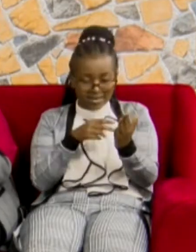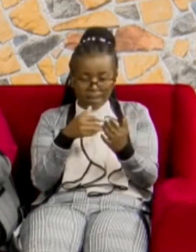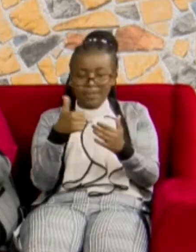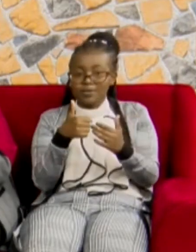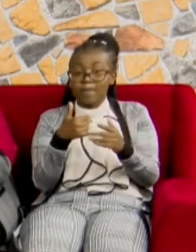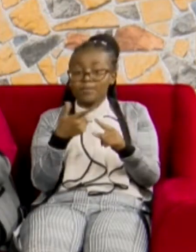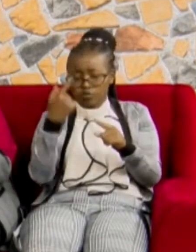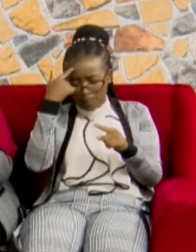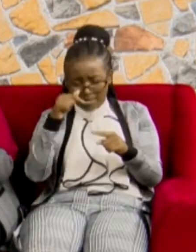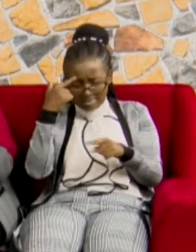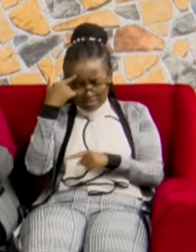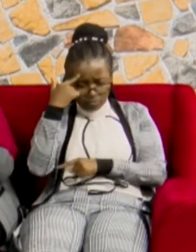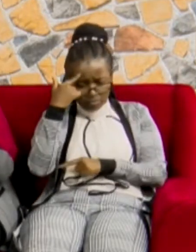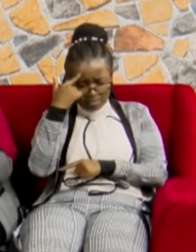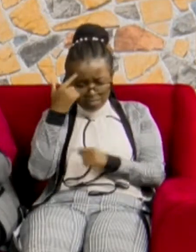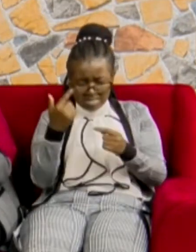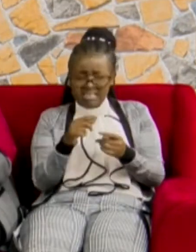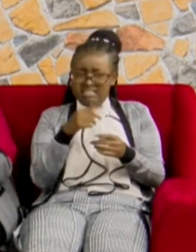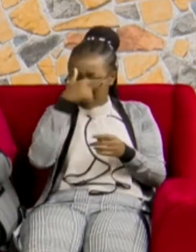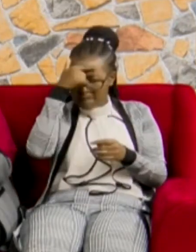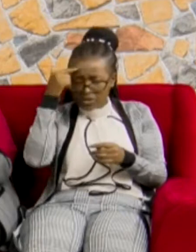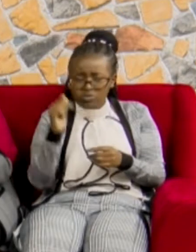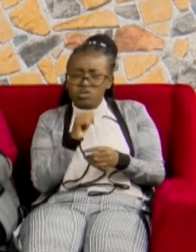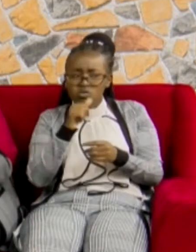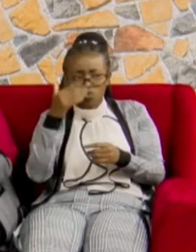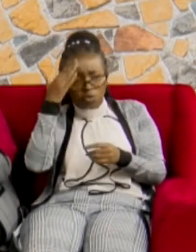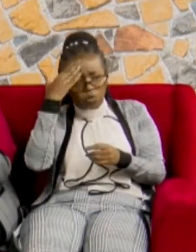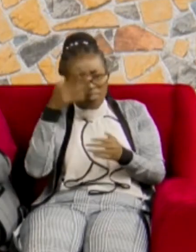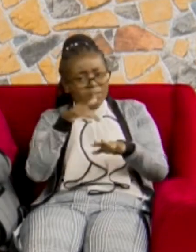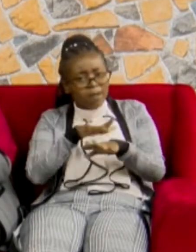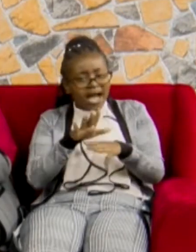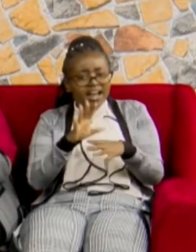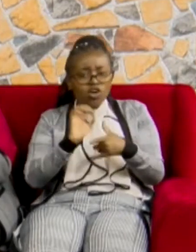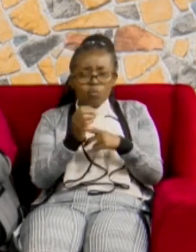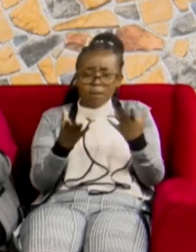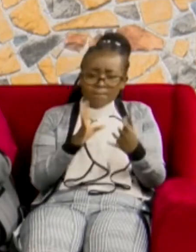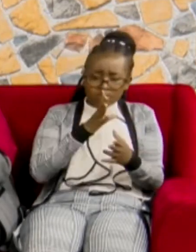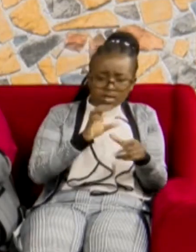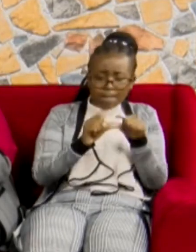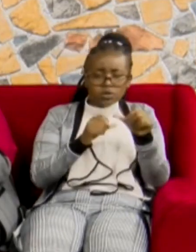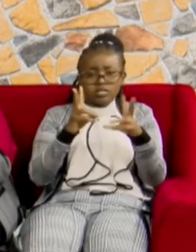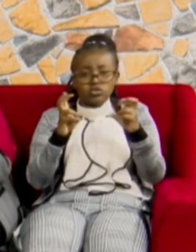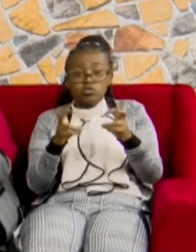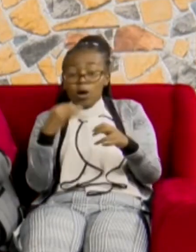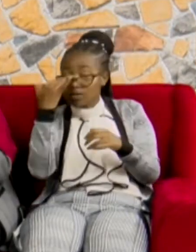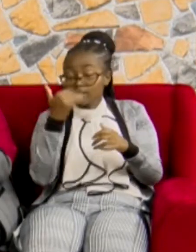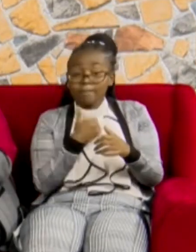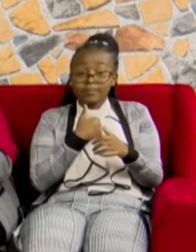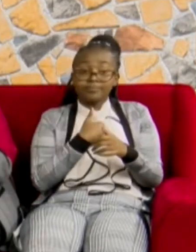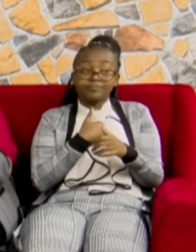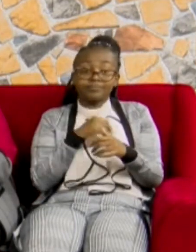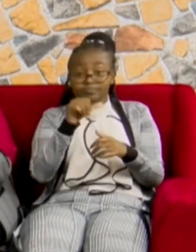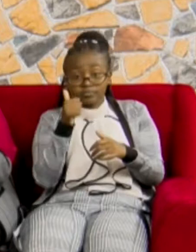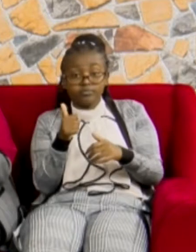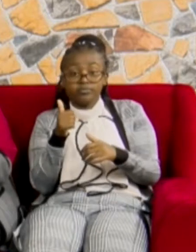I was like, is it because we're not catching them early and addressing the issues? And autism has